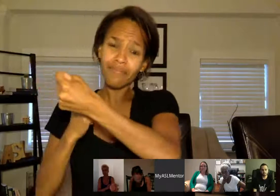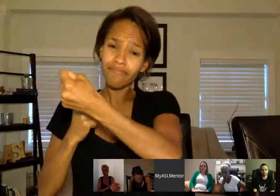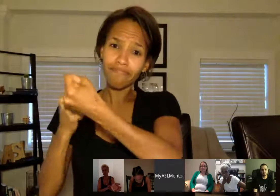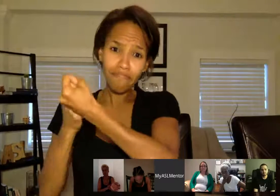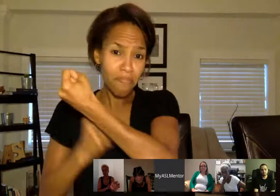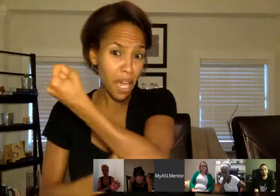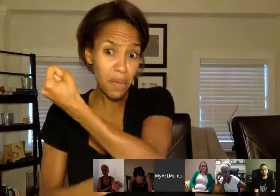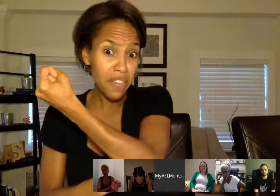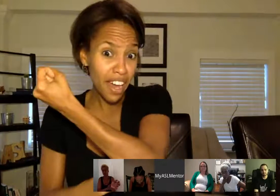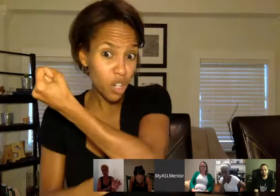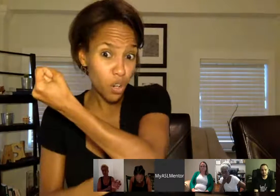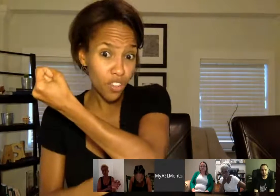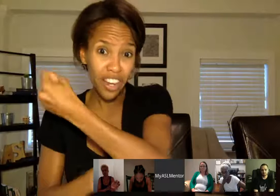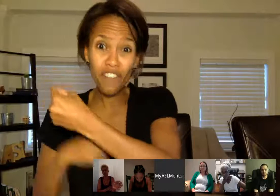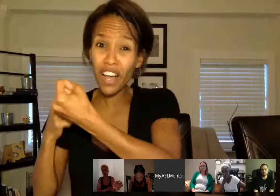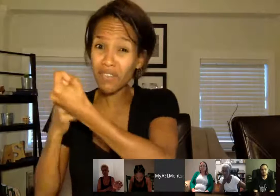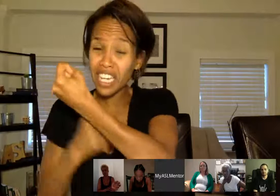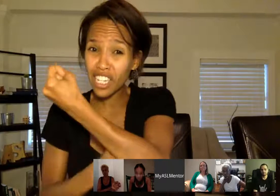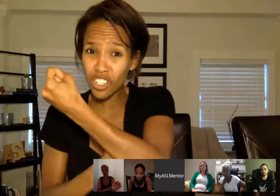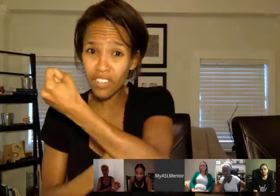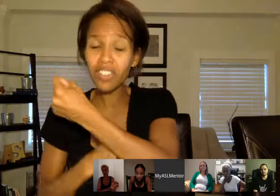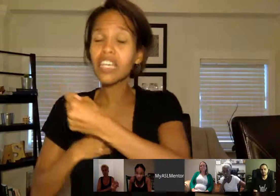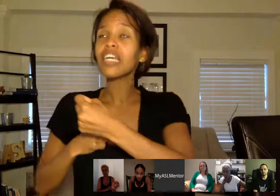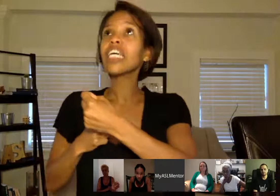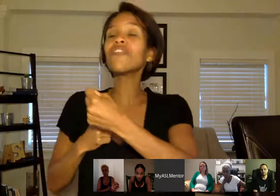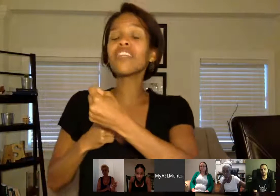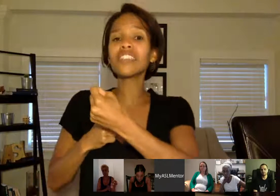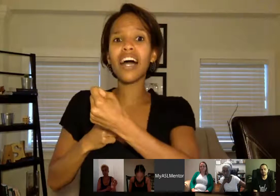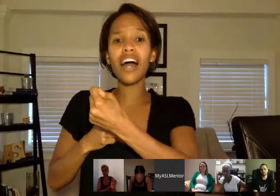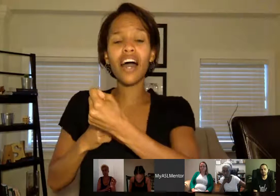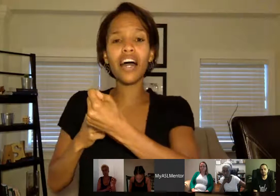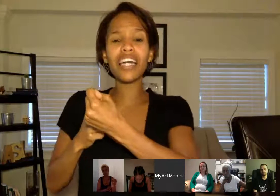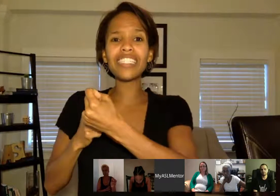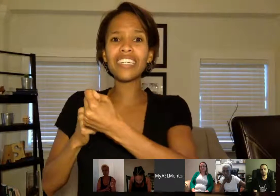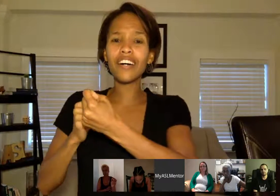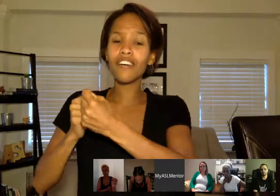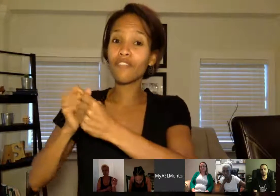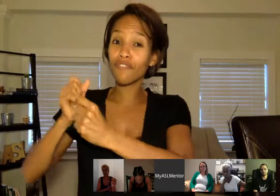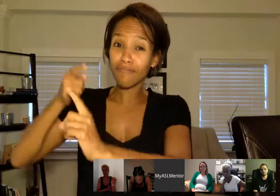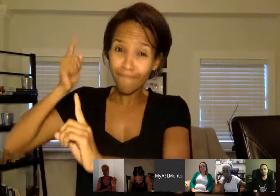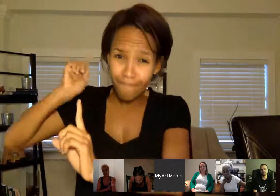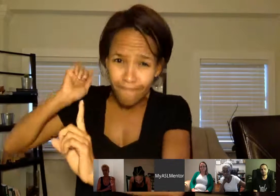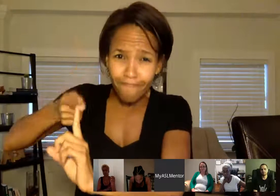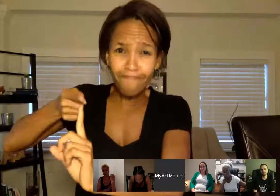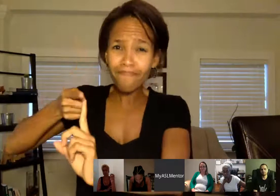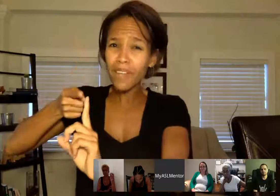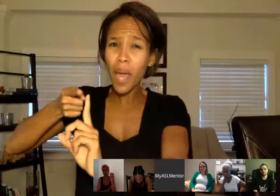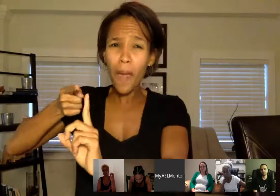Foundation, maybe that could work there. Foundation, even this idea of